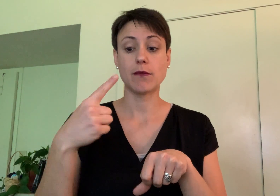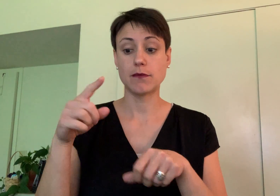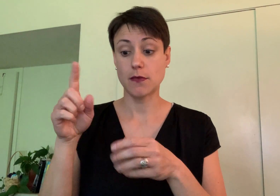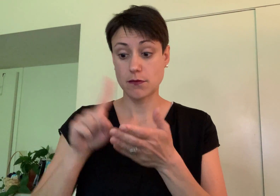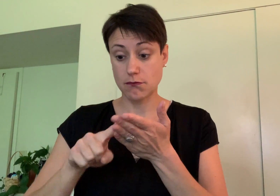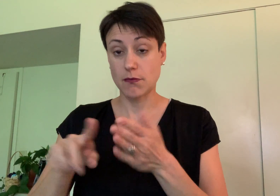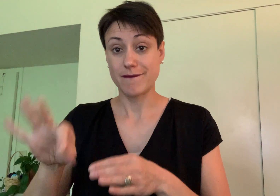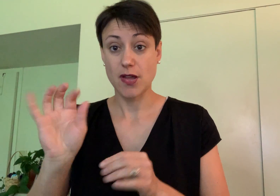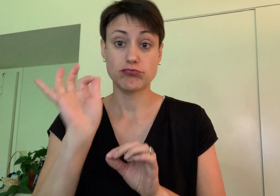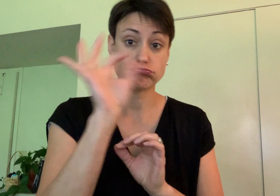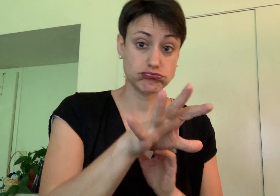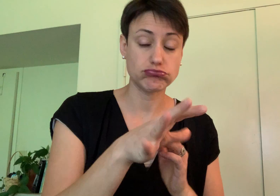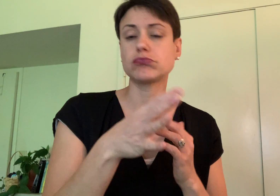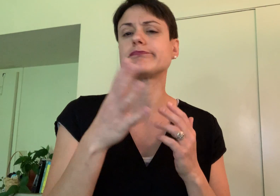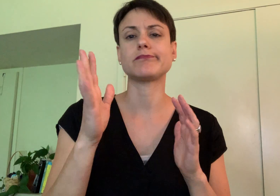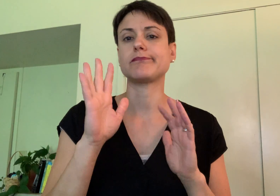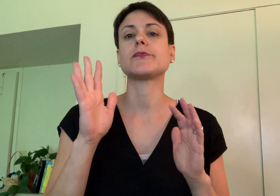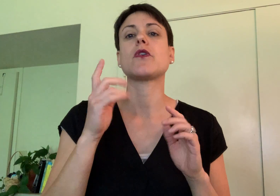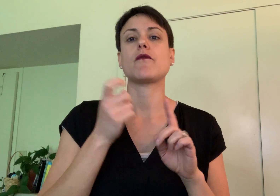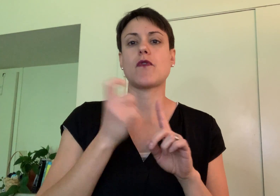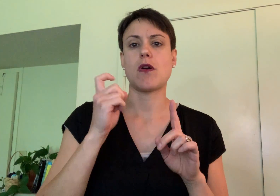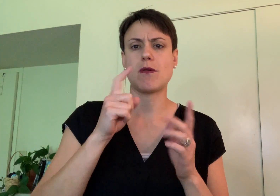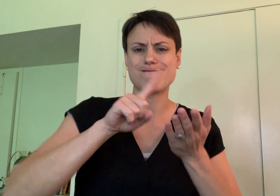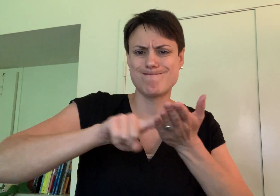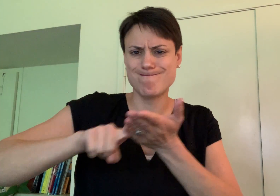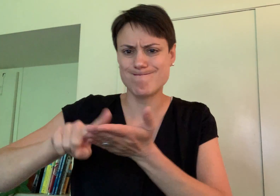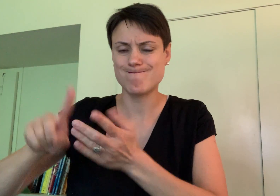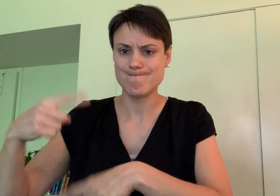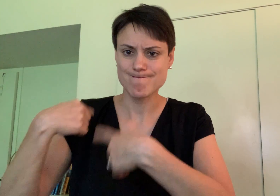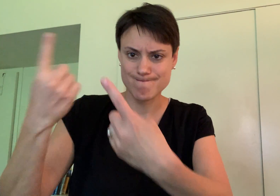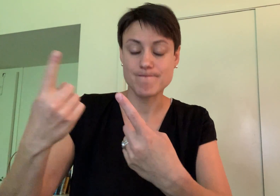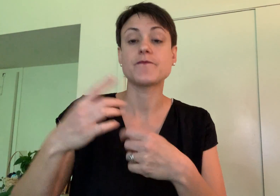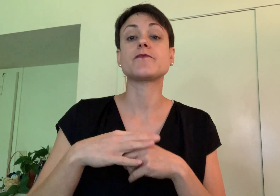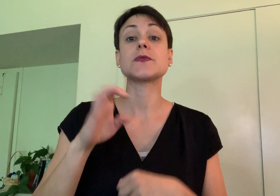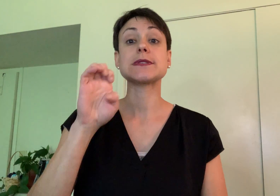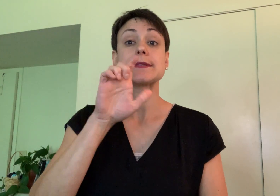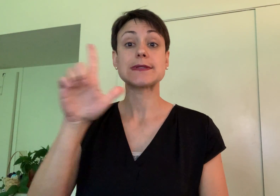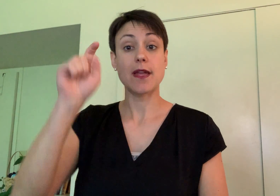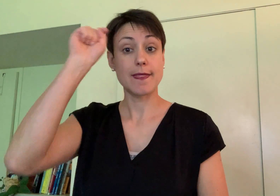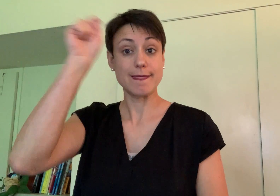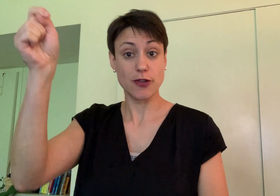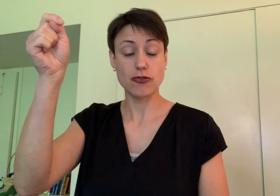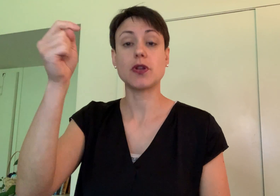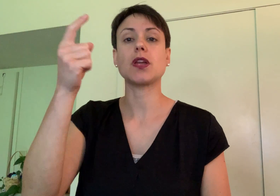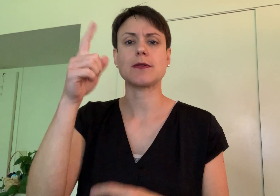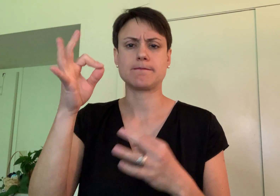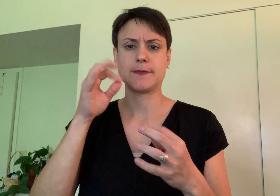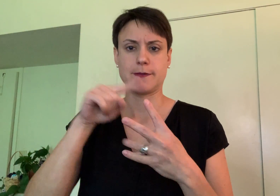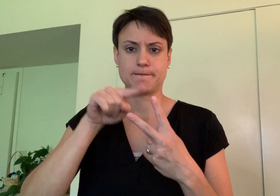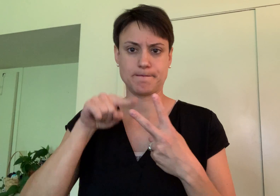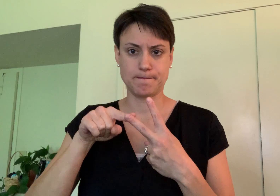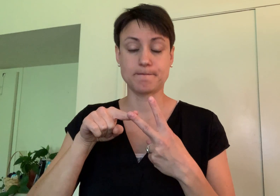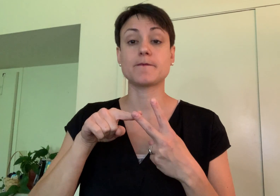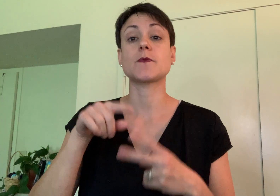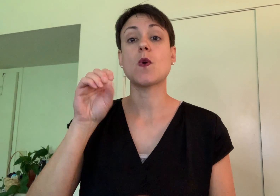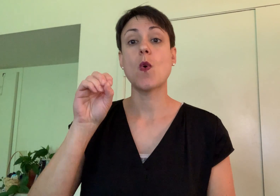cell theory tells us two things. The first is that all organisms are composed of at least one